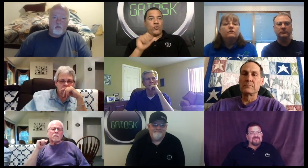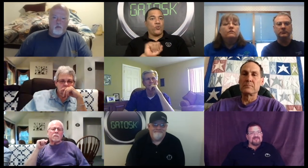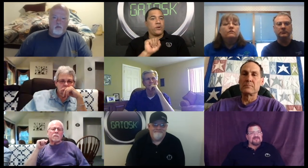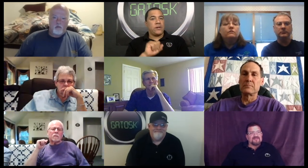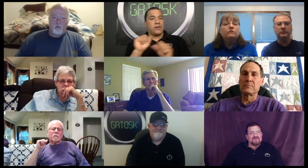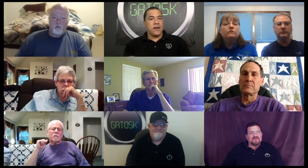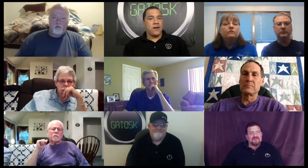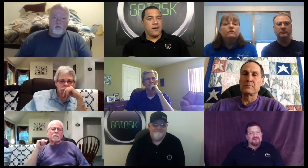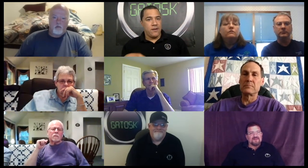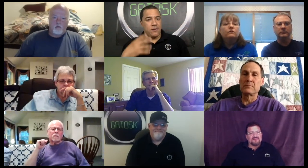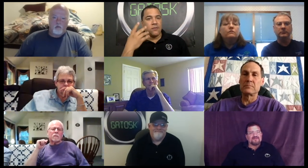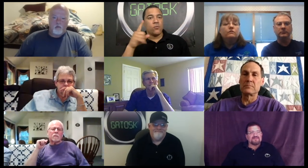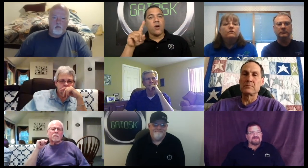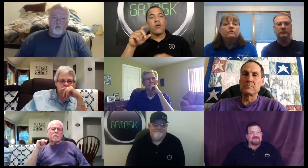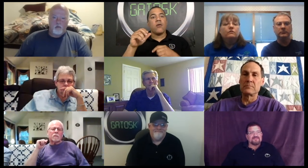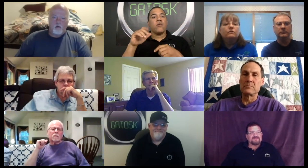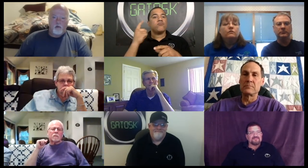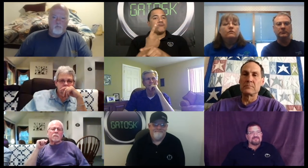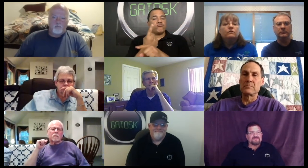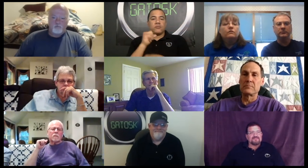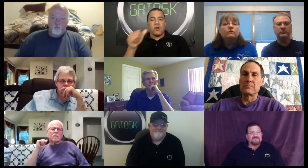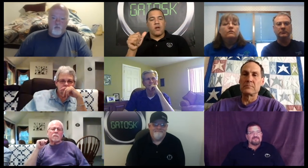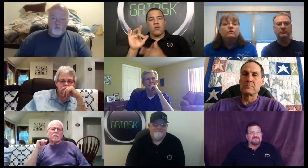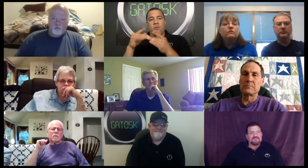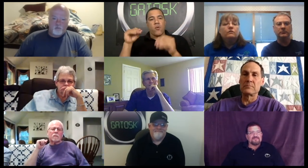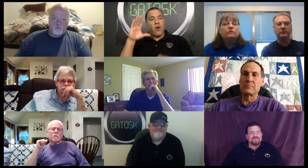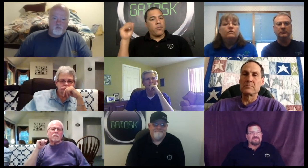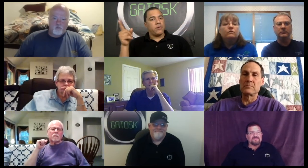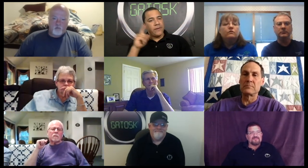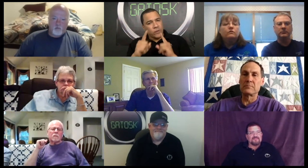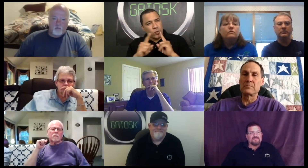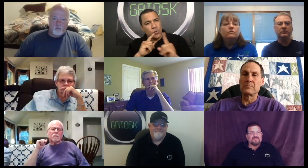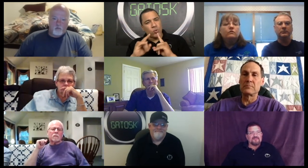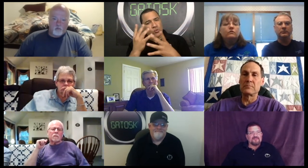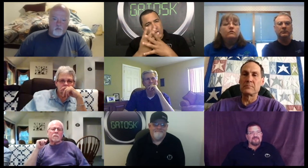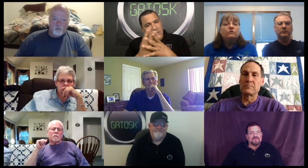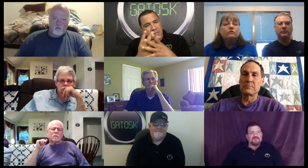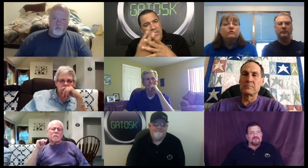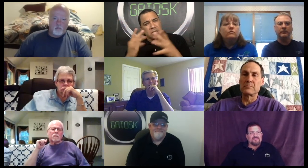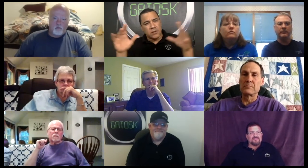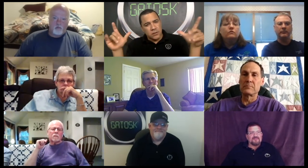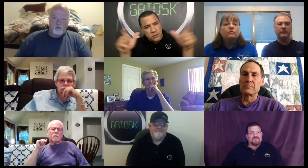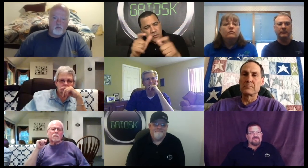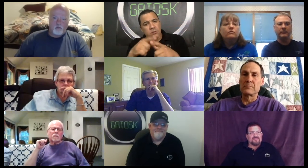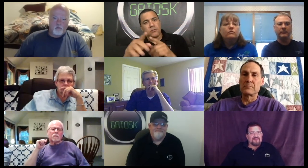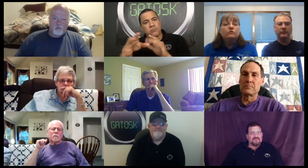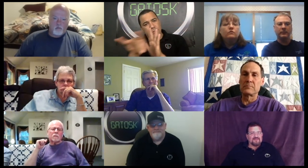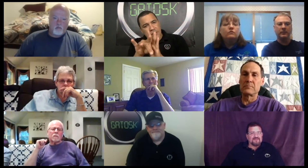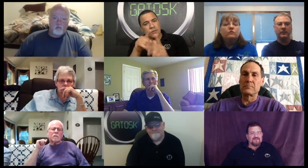and start working on their own. So, while it's like in a regular non-internet company, they interview,